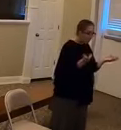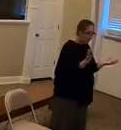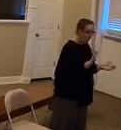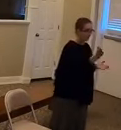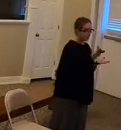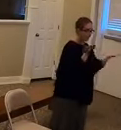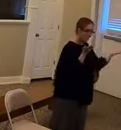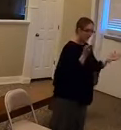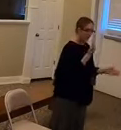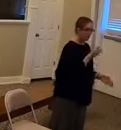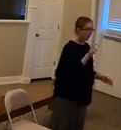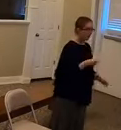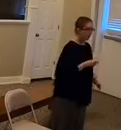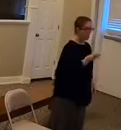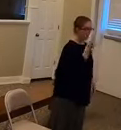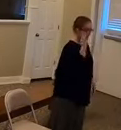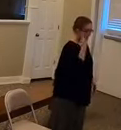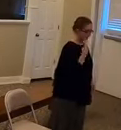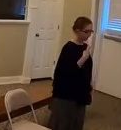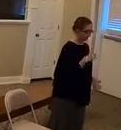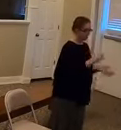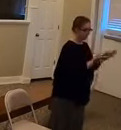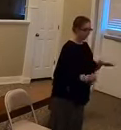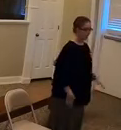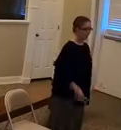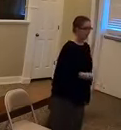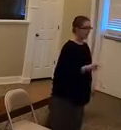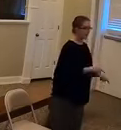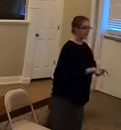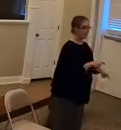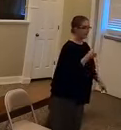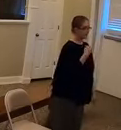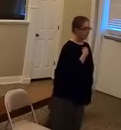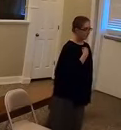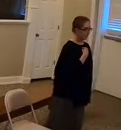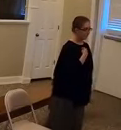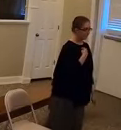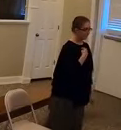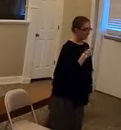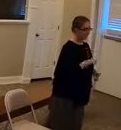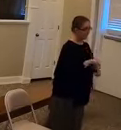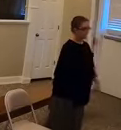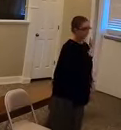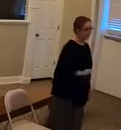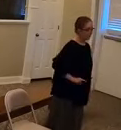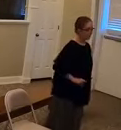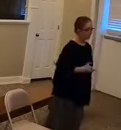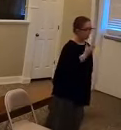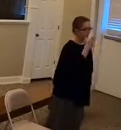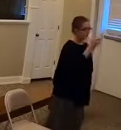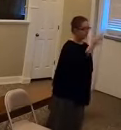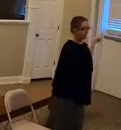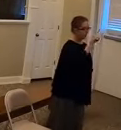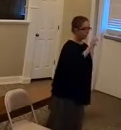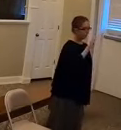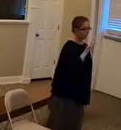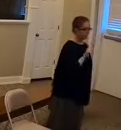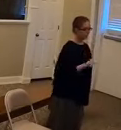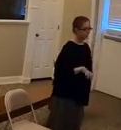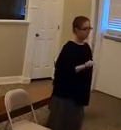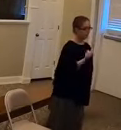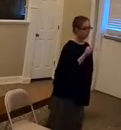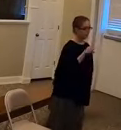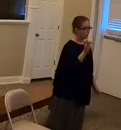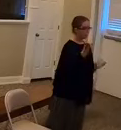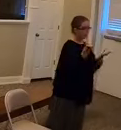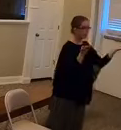thy servant that thou shouldest look upon such a dead dog as I am? Then the king called to Ziba, Saul's